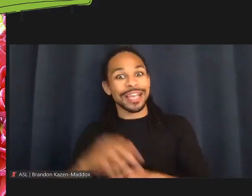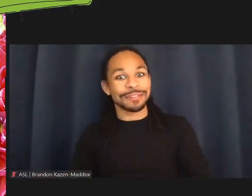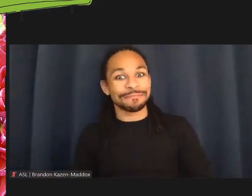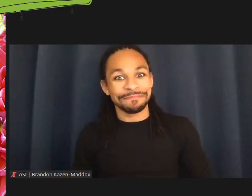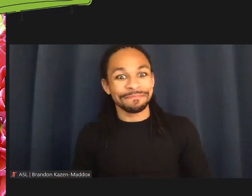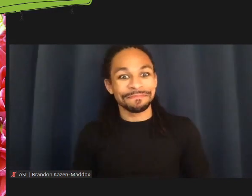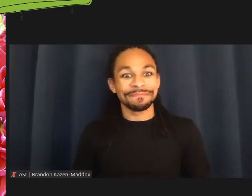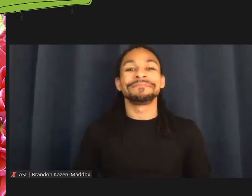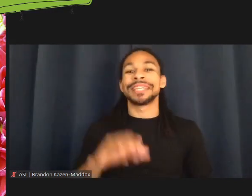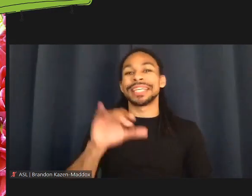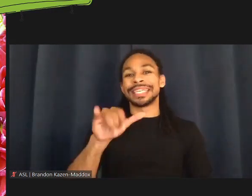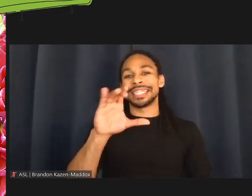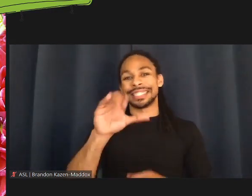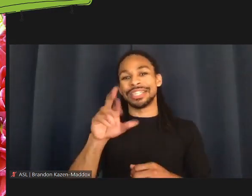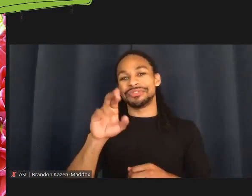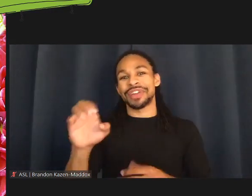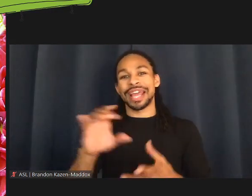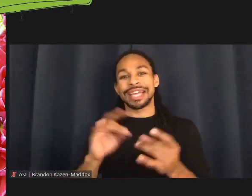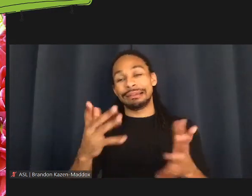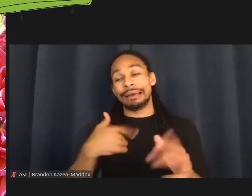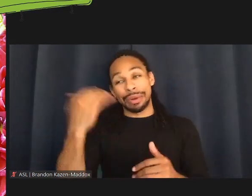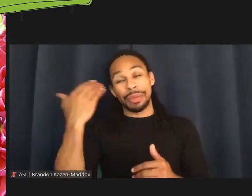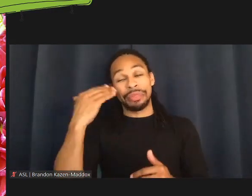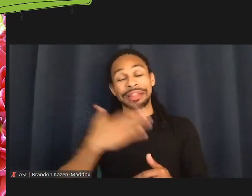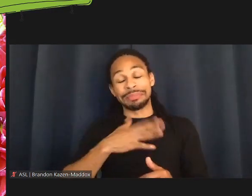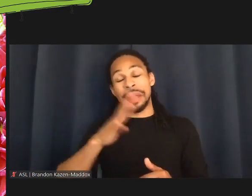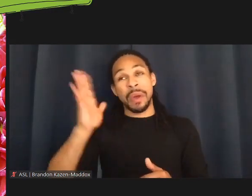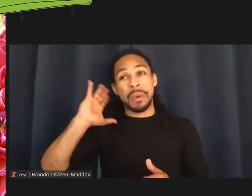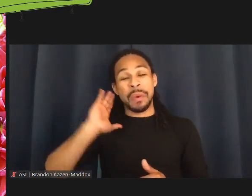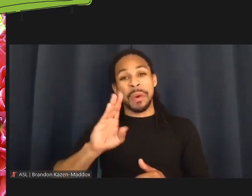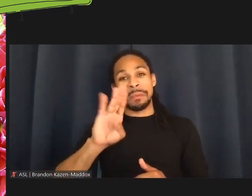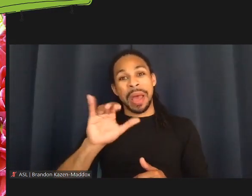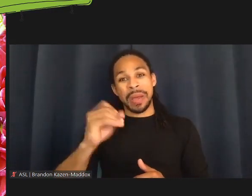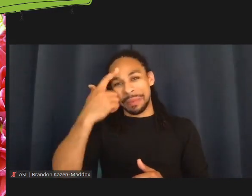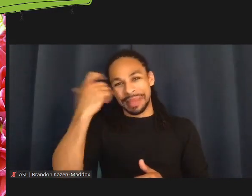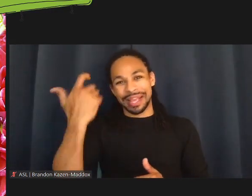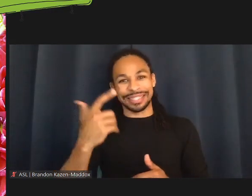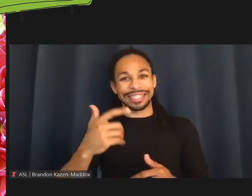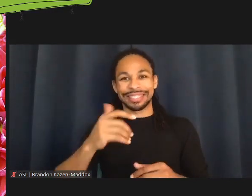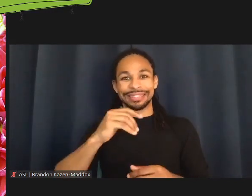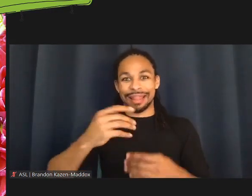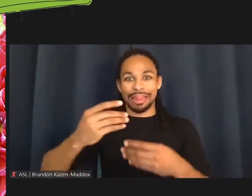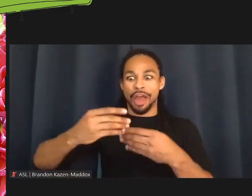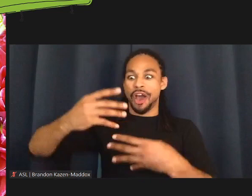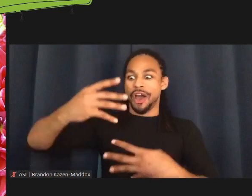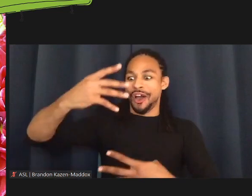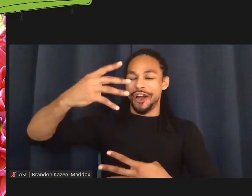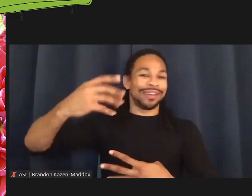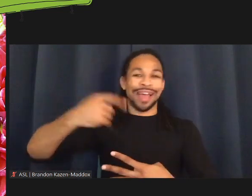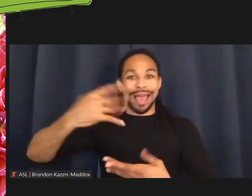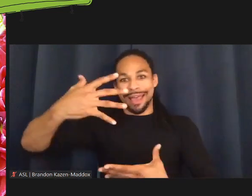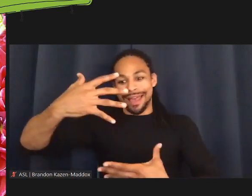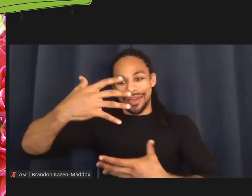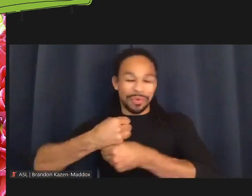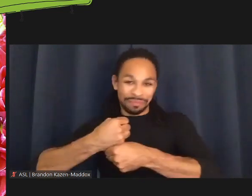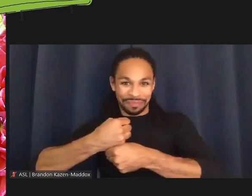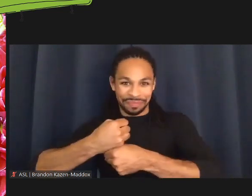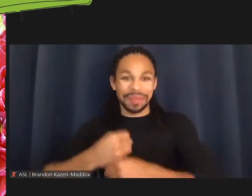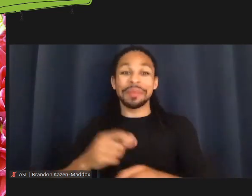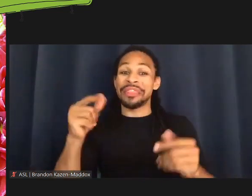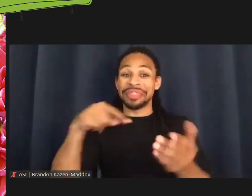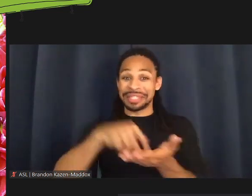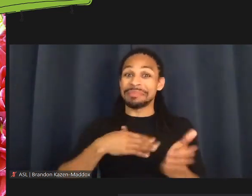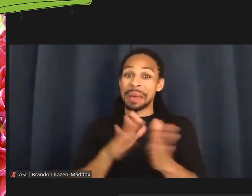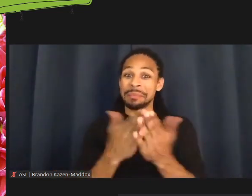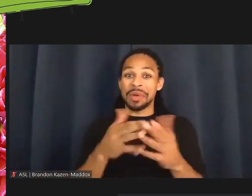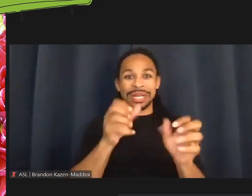I know that's my old bio because it's long. You know what I mean? I don't have a real long bio no more. But yeah, this is my book, Slingshot.